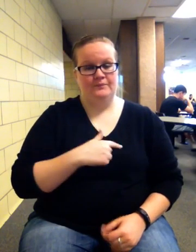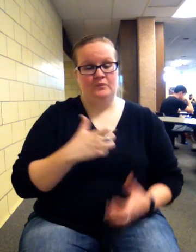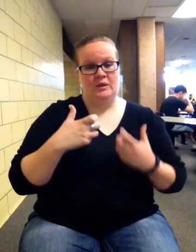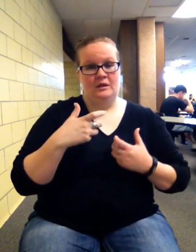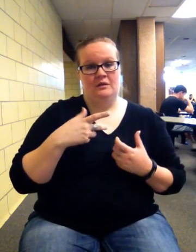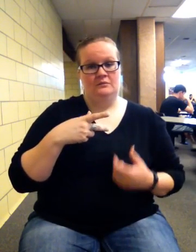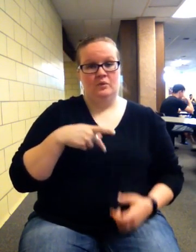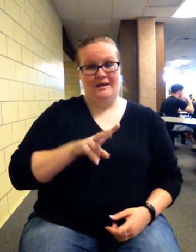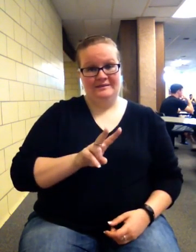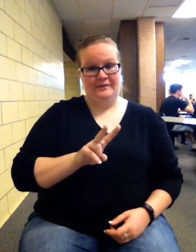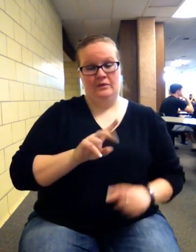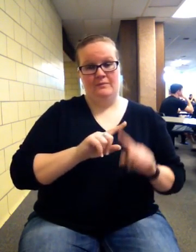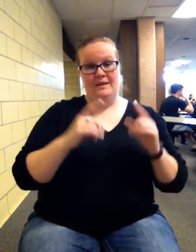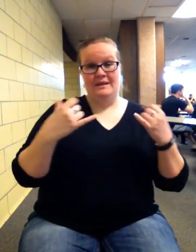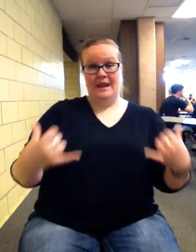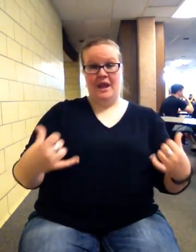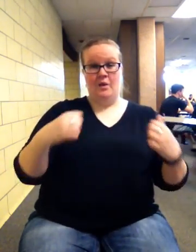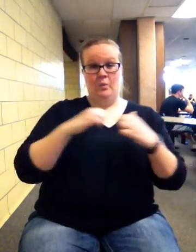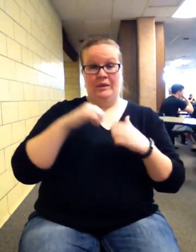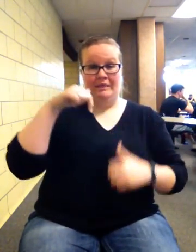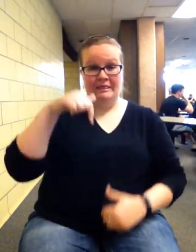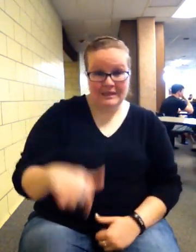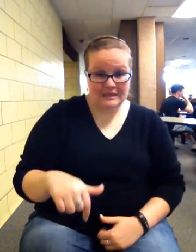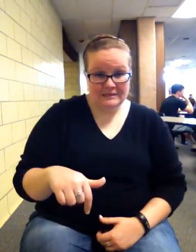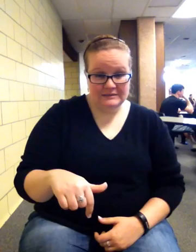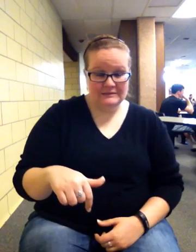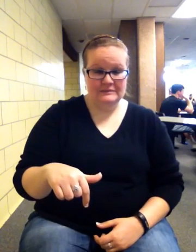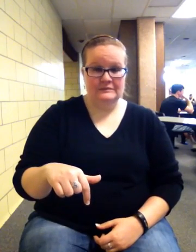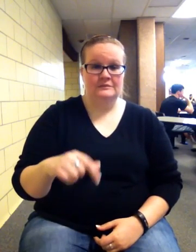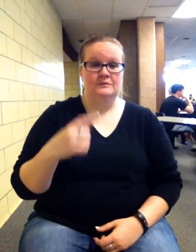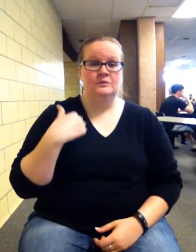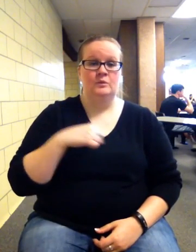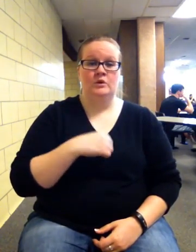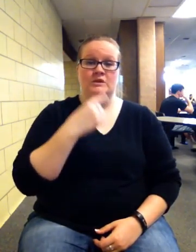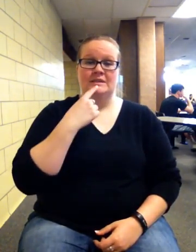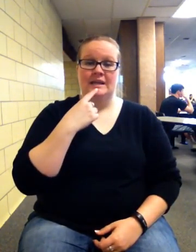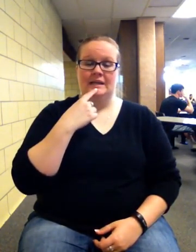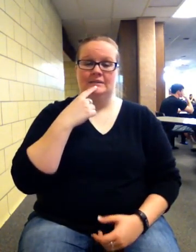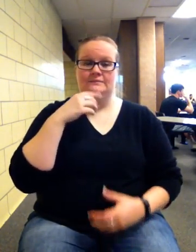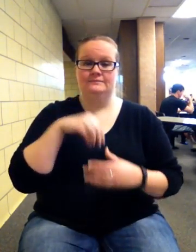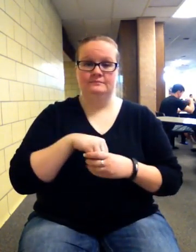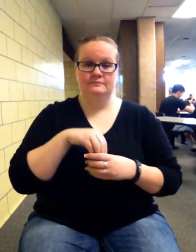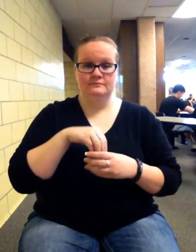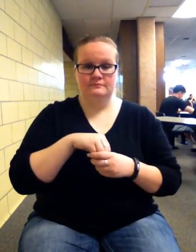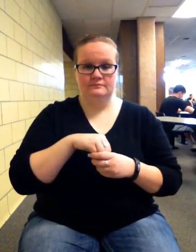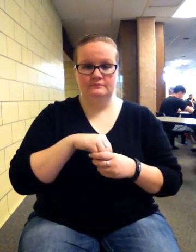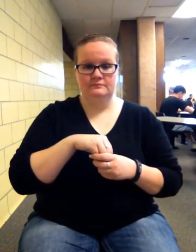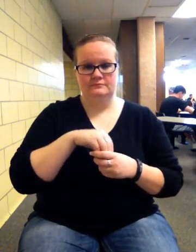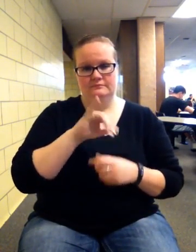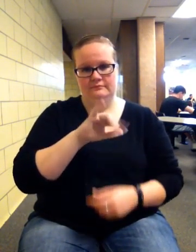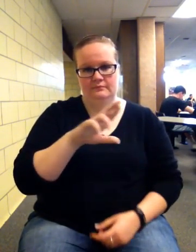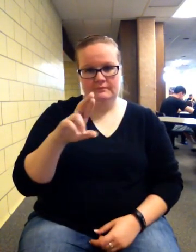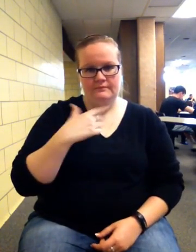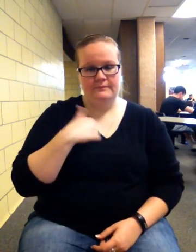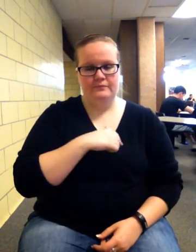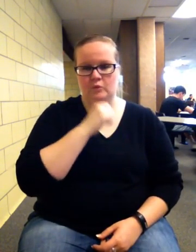internal rate of return, and let me tell you why, is what we're saying is in internal rate of return, we weren't taking into account what would happen if we